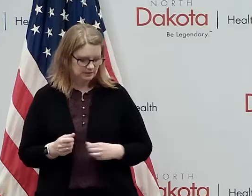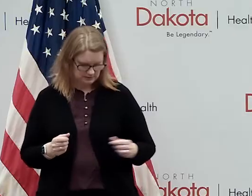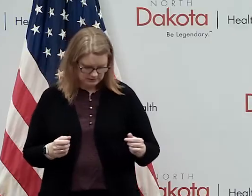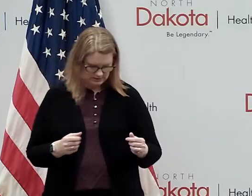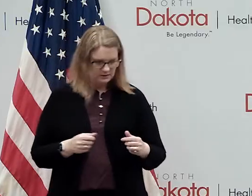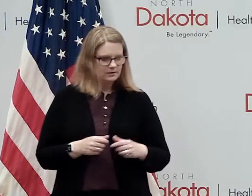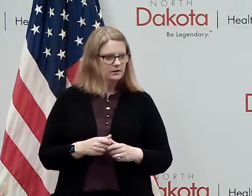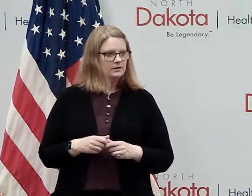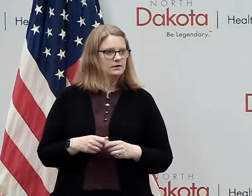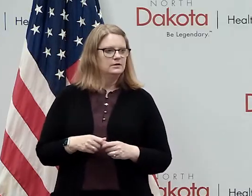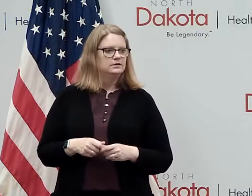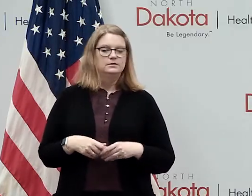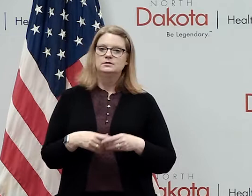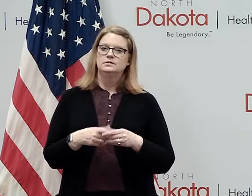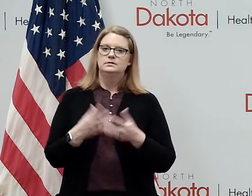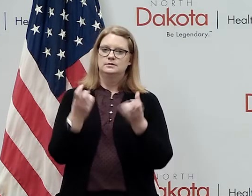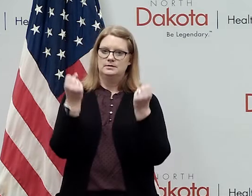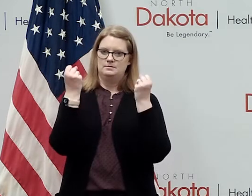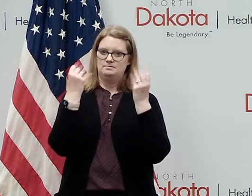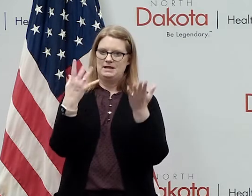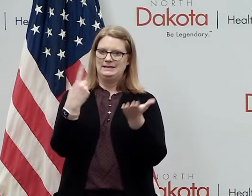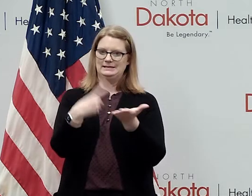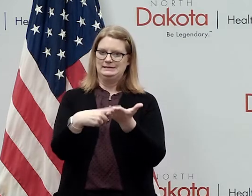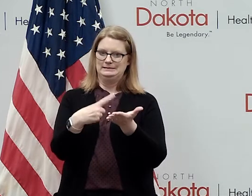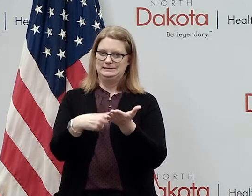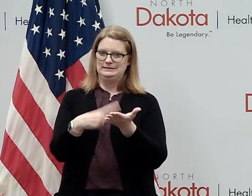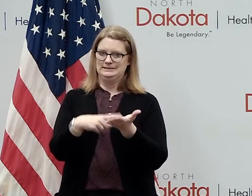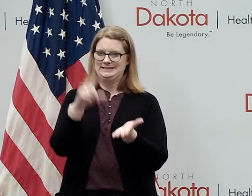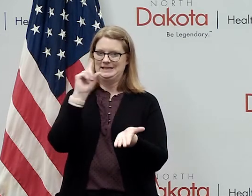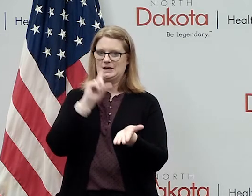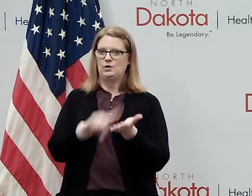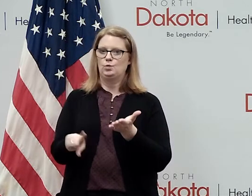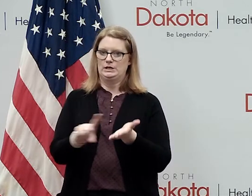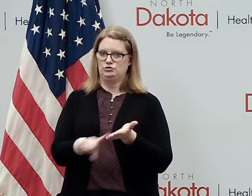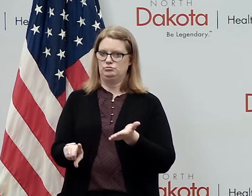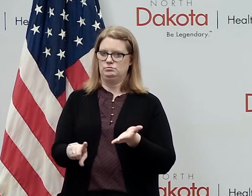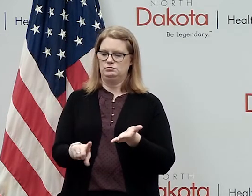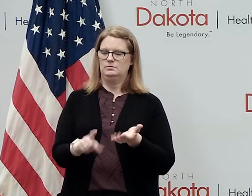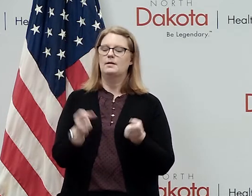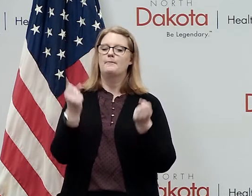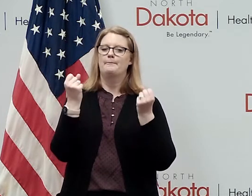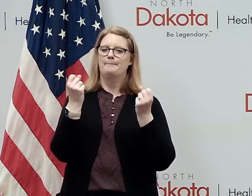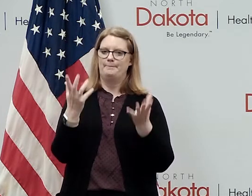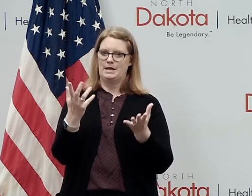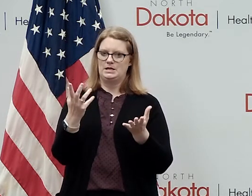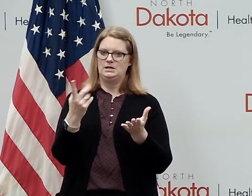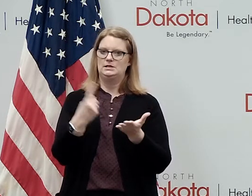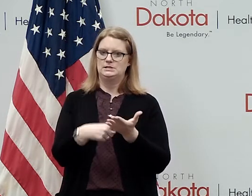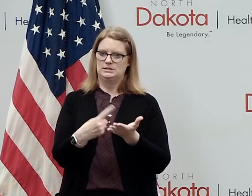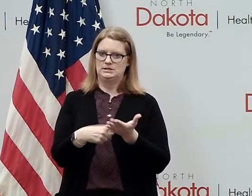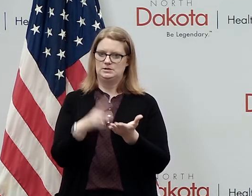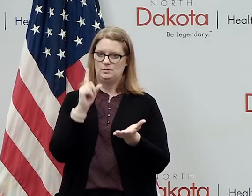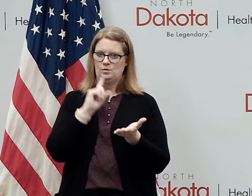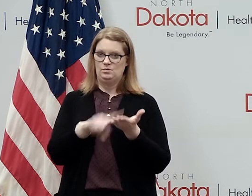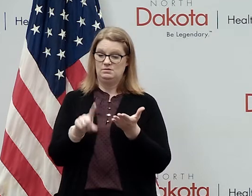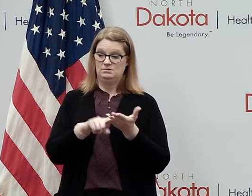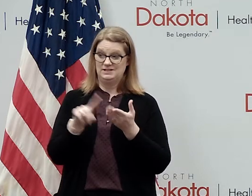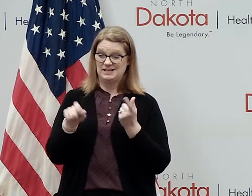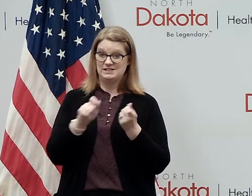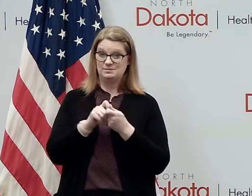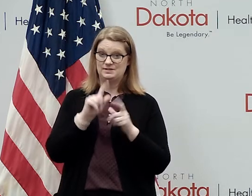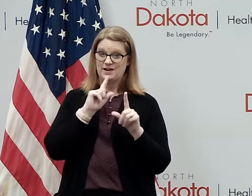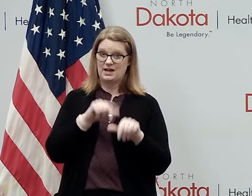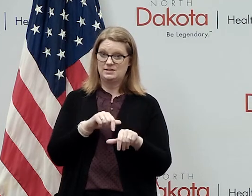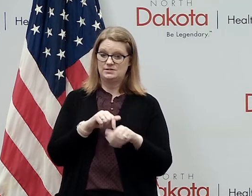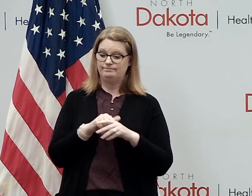Thank you. There's been a lot of discussion and a lot of research that's been going on as it relates to this. We don't have a definitive answer at this point.